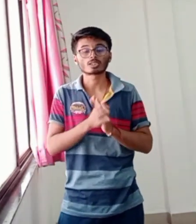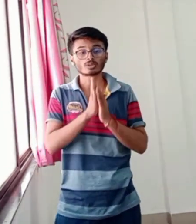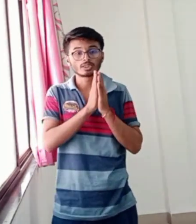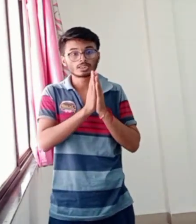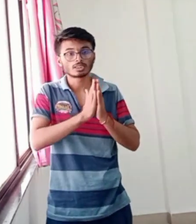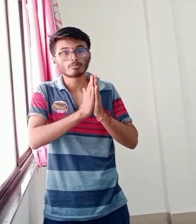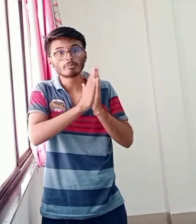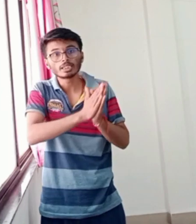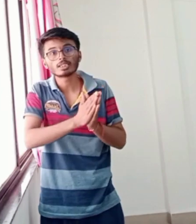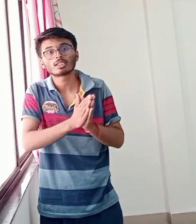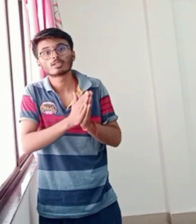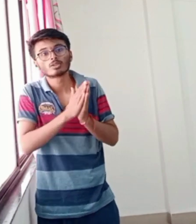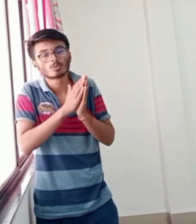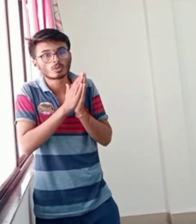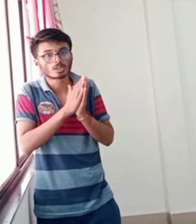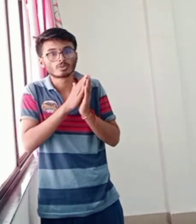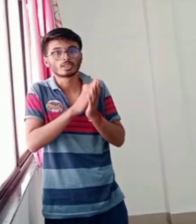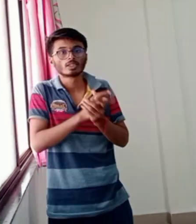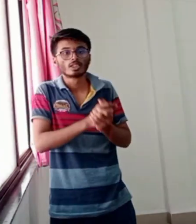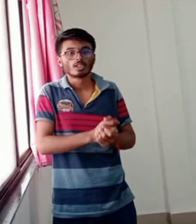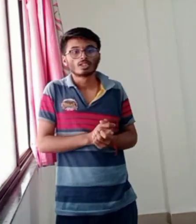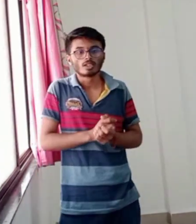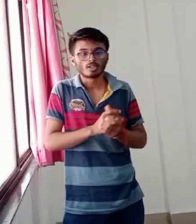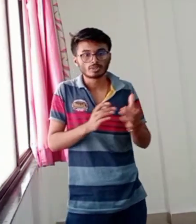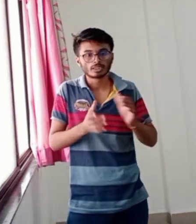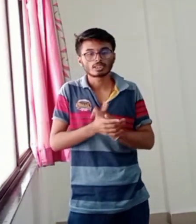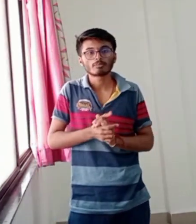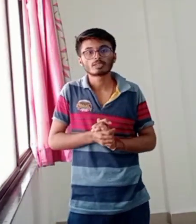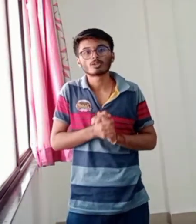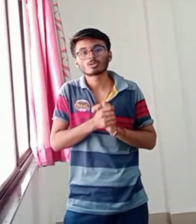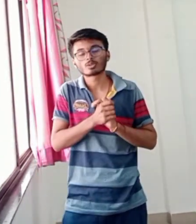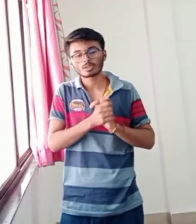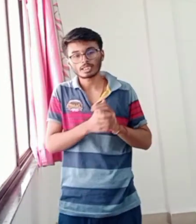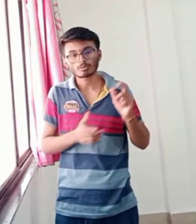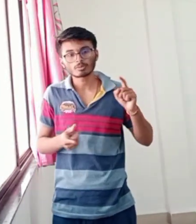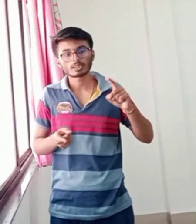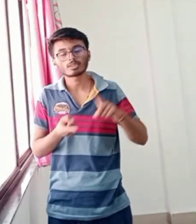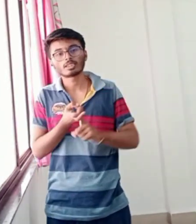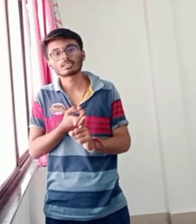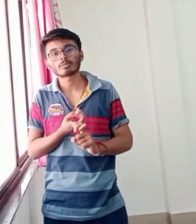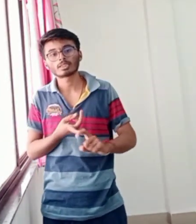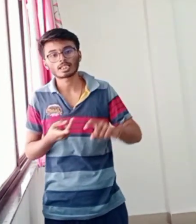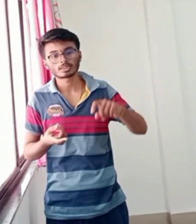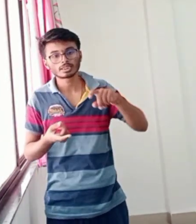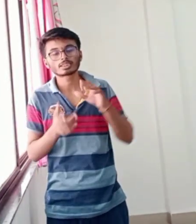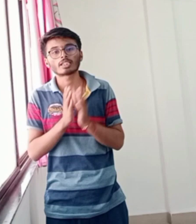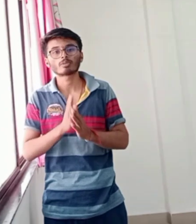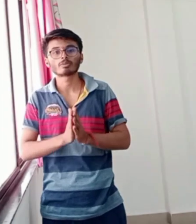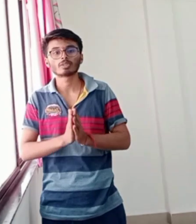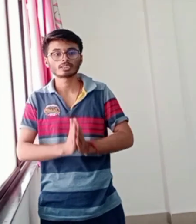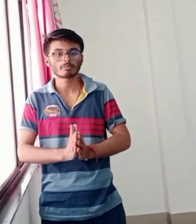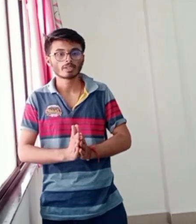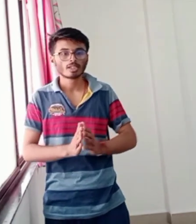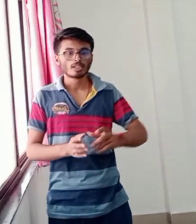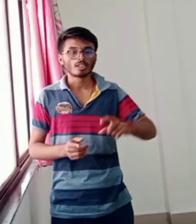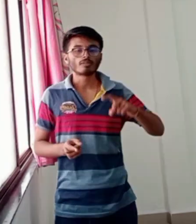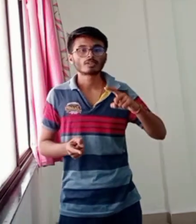this is the main work doing of the enzyme. So type of the enzyme, there are 6 type of the enzyme. First is